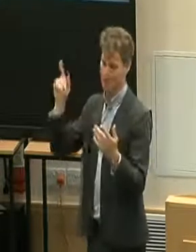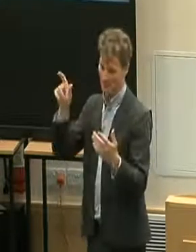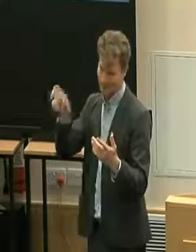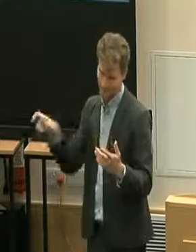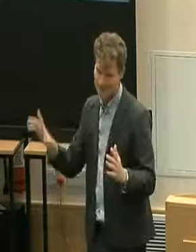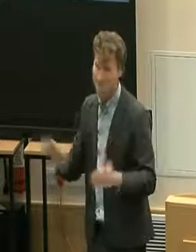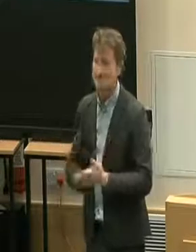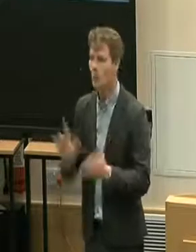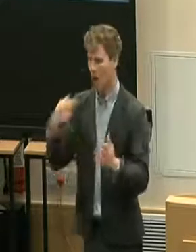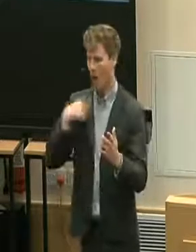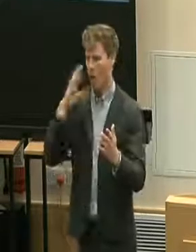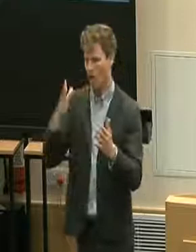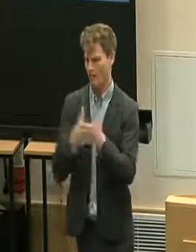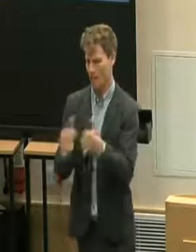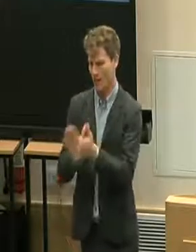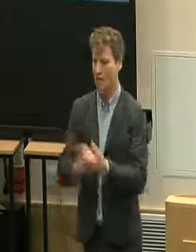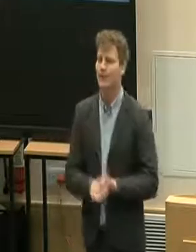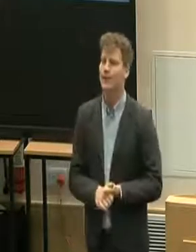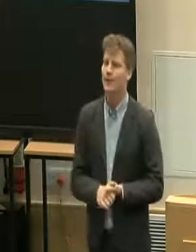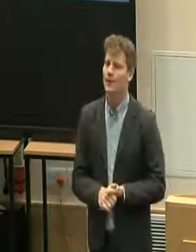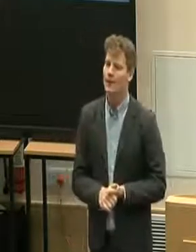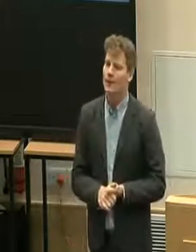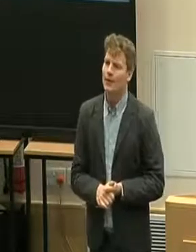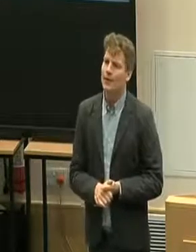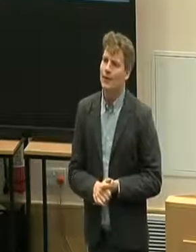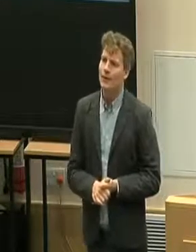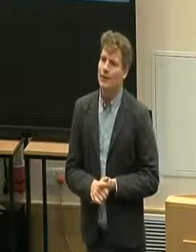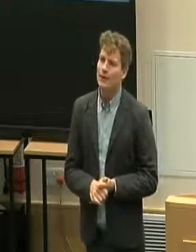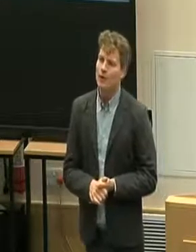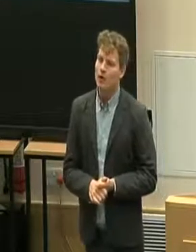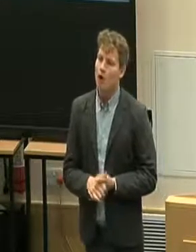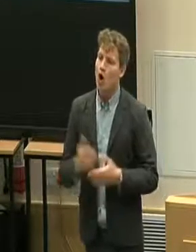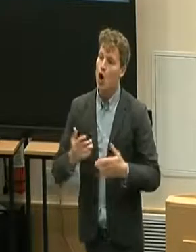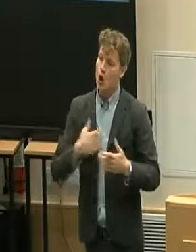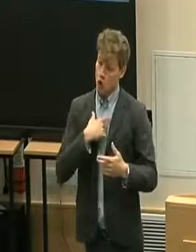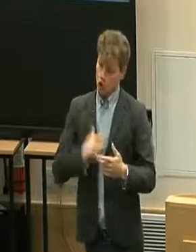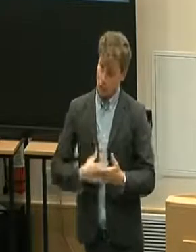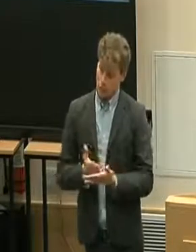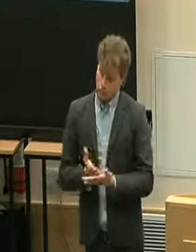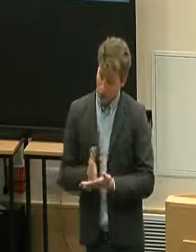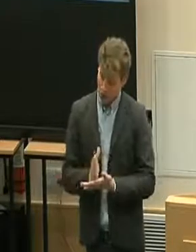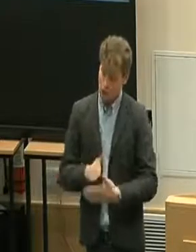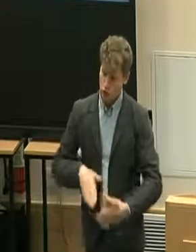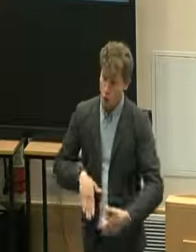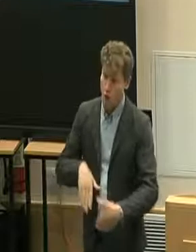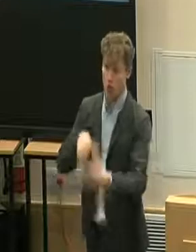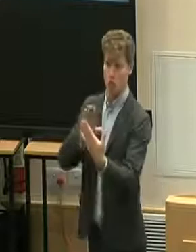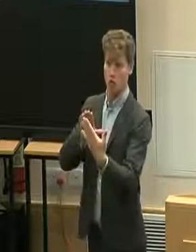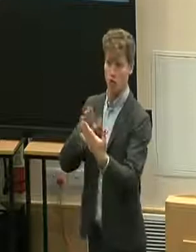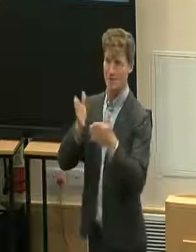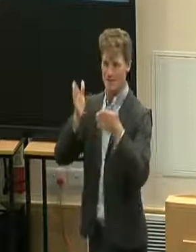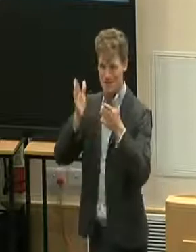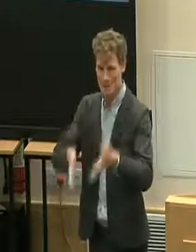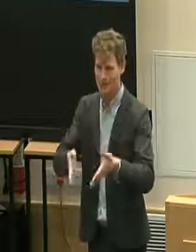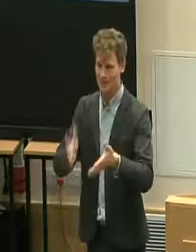Whatever human rights approach means, it has to be more than rhetoric. It has to be implemented and monitored. That's what the human rights